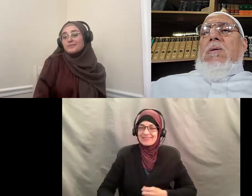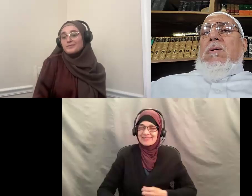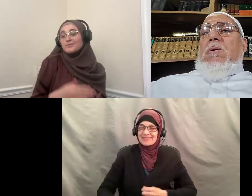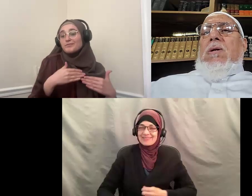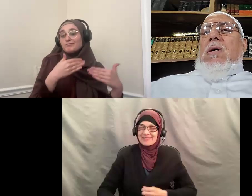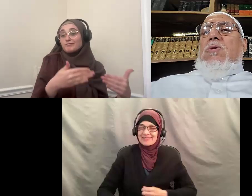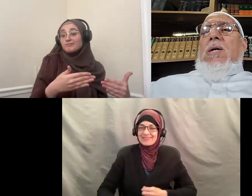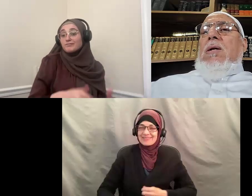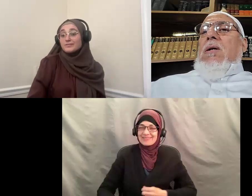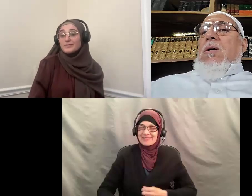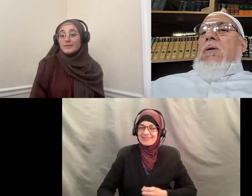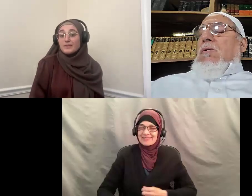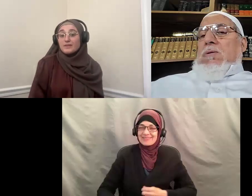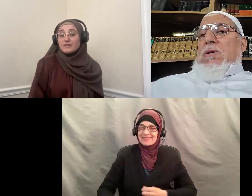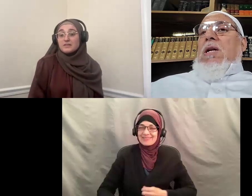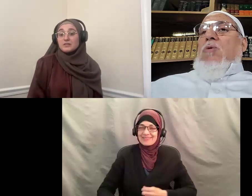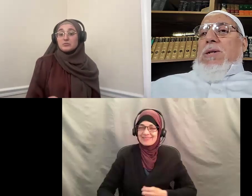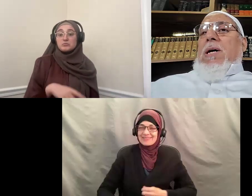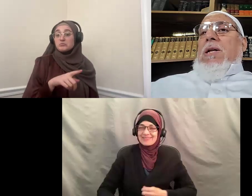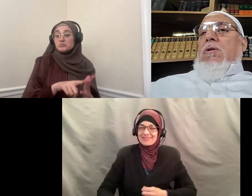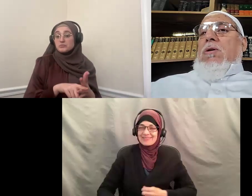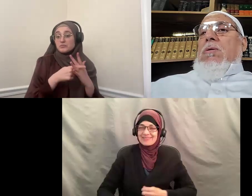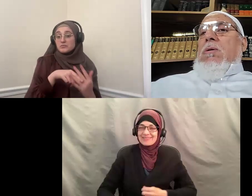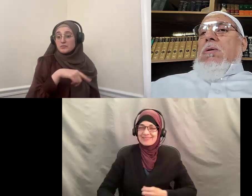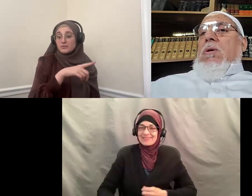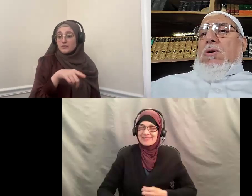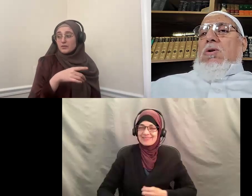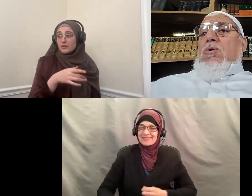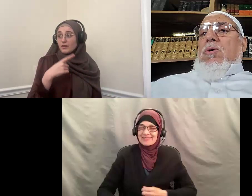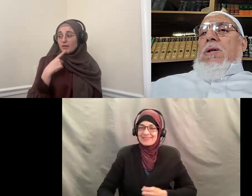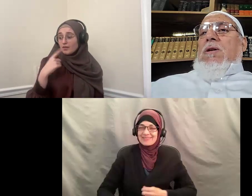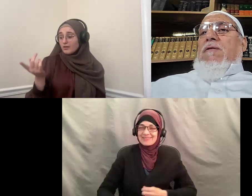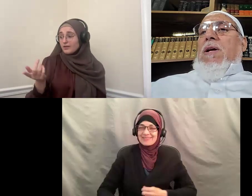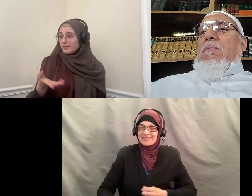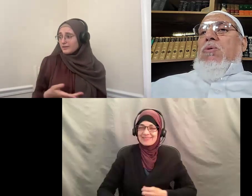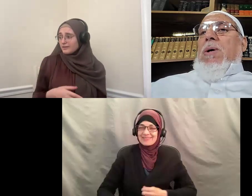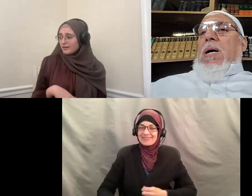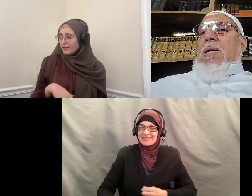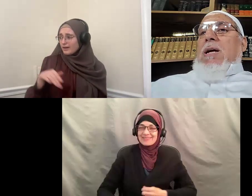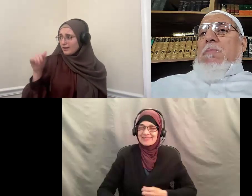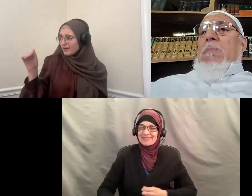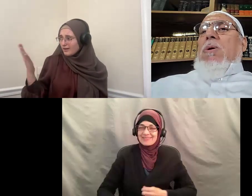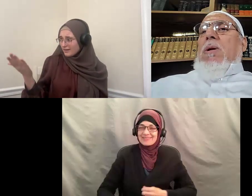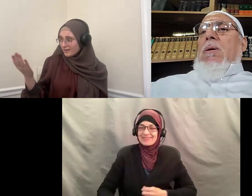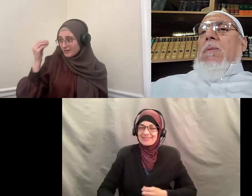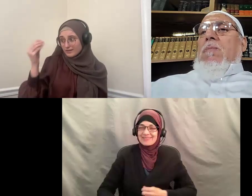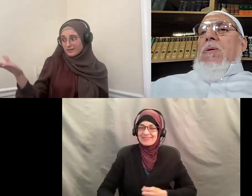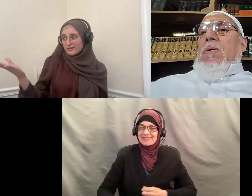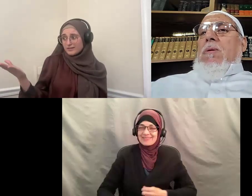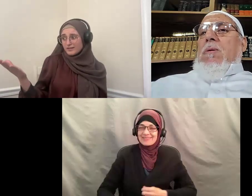And they started to say, didn't we tell you, Lut, not to intervene between us and